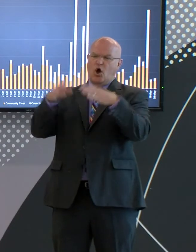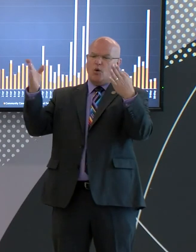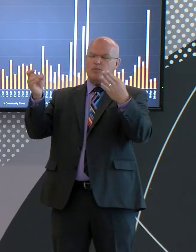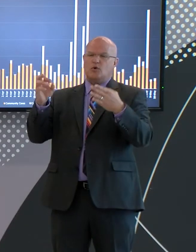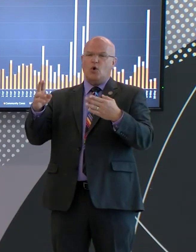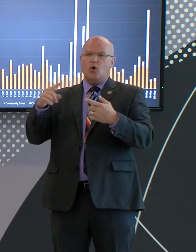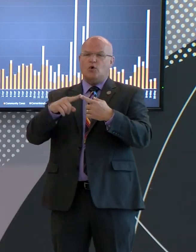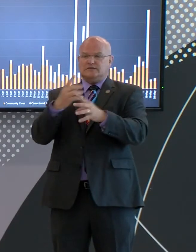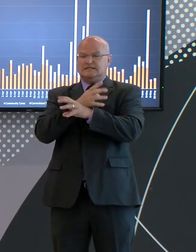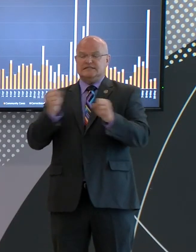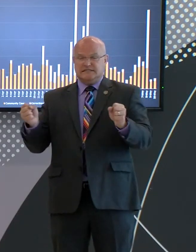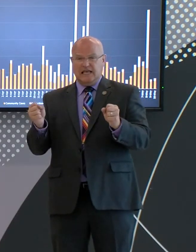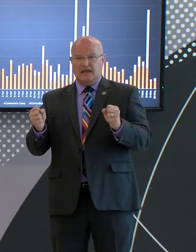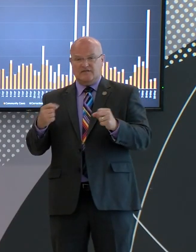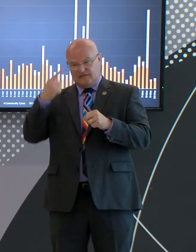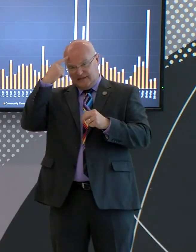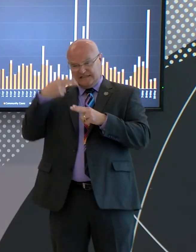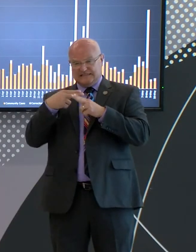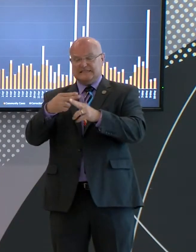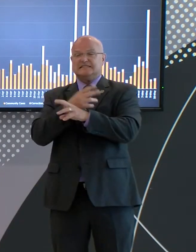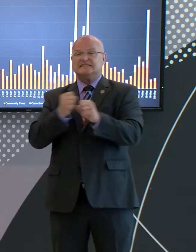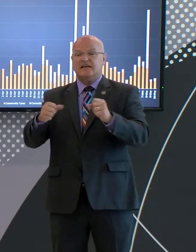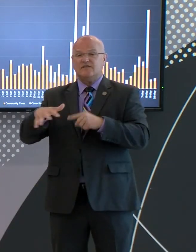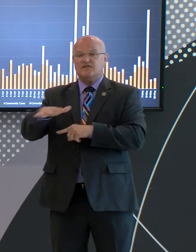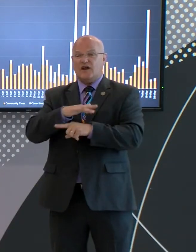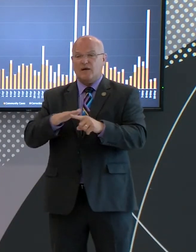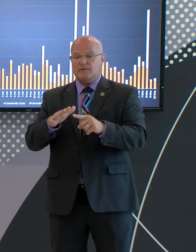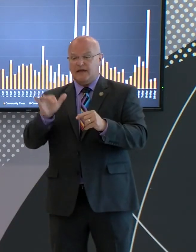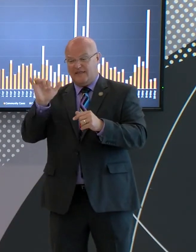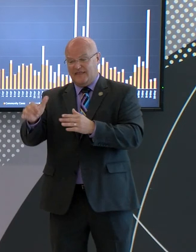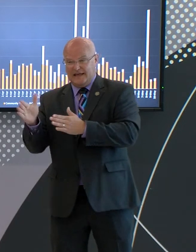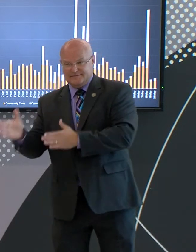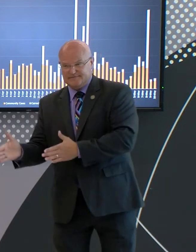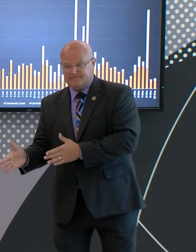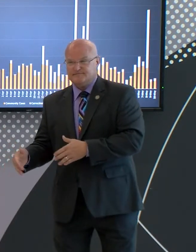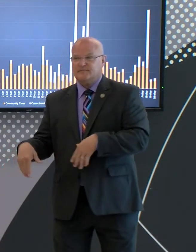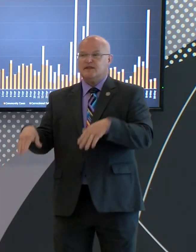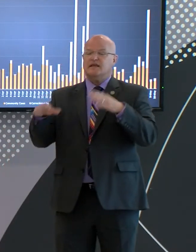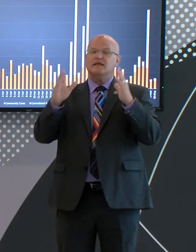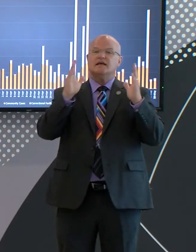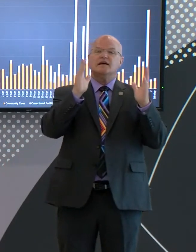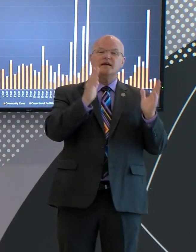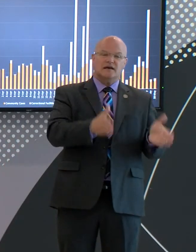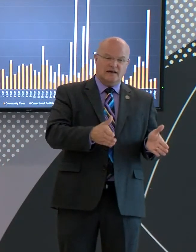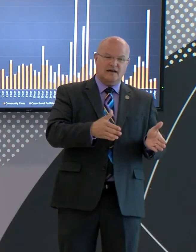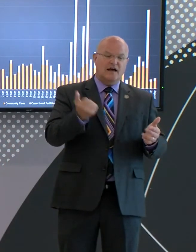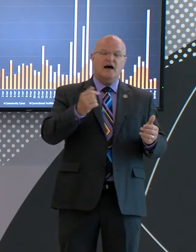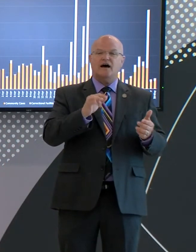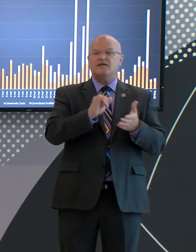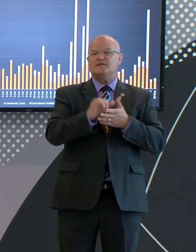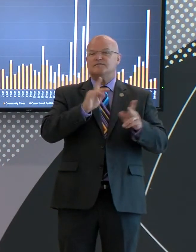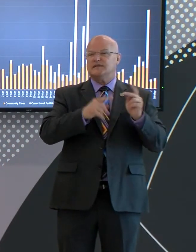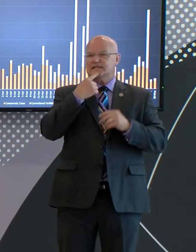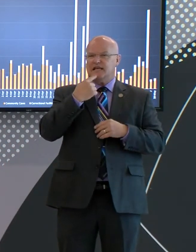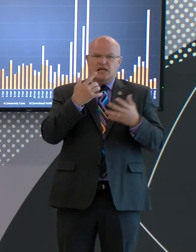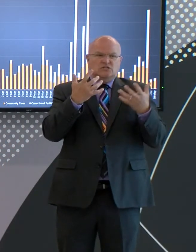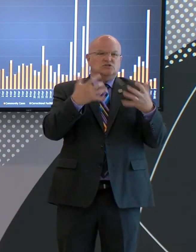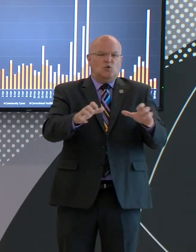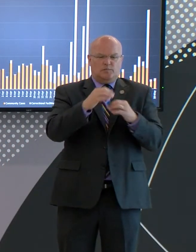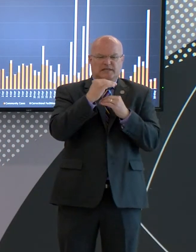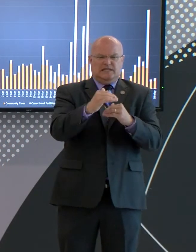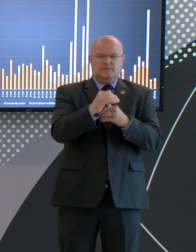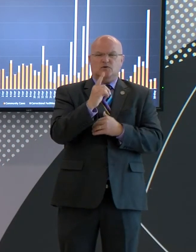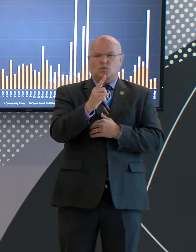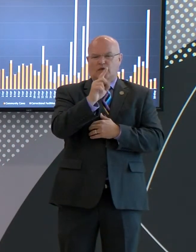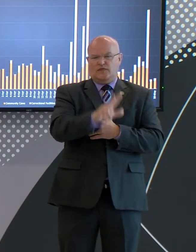or until it's a safe, what they consider a safer environment. So you have that side of the equation. You have others that don't want to be